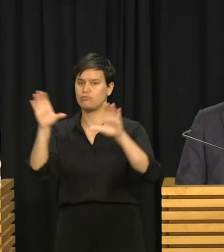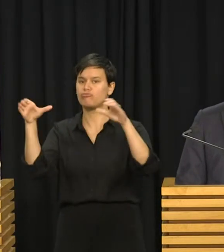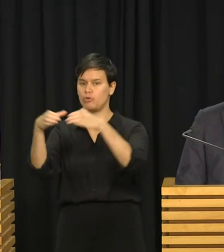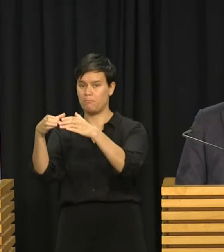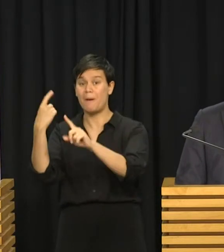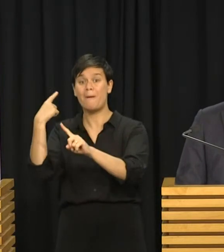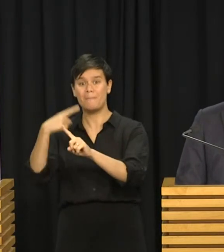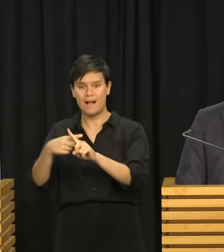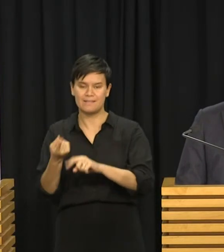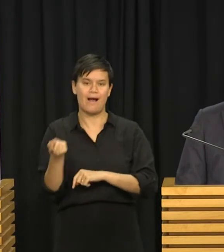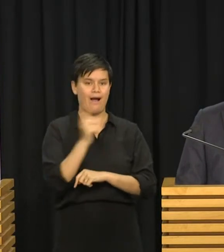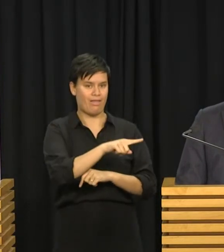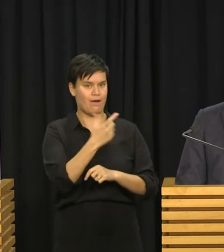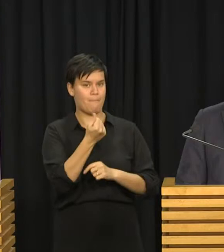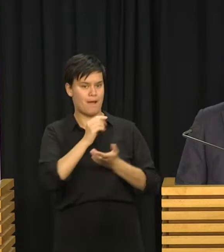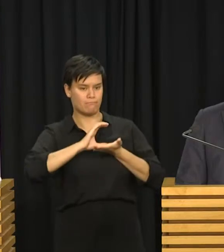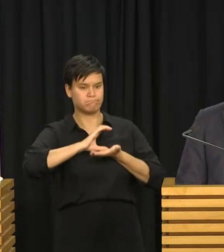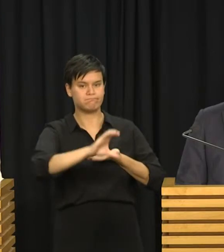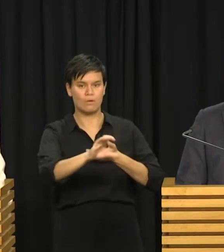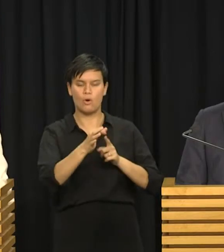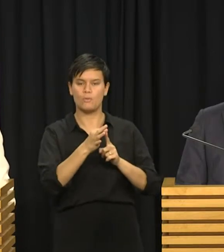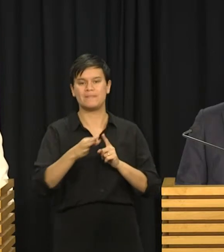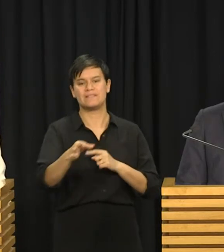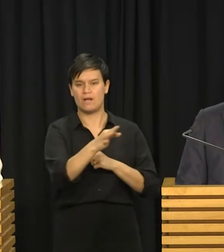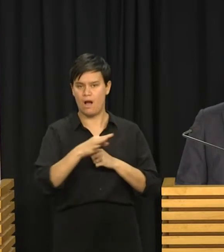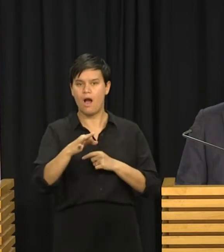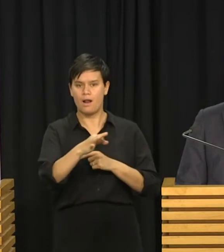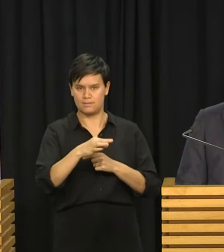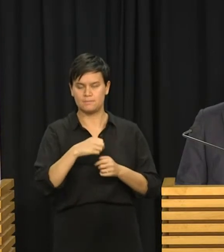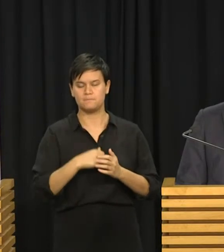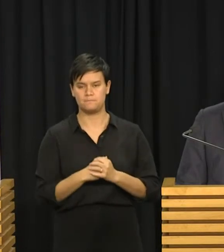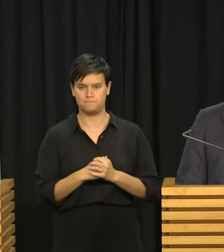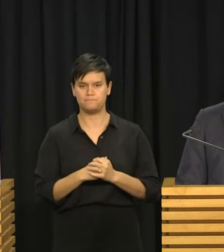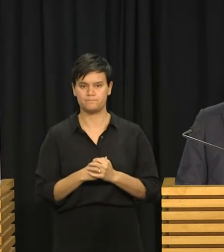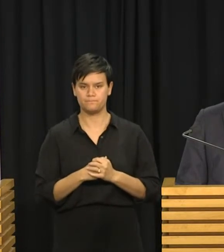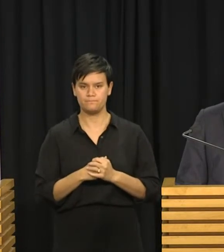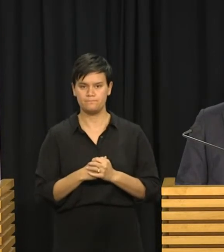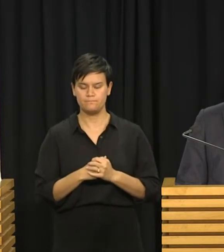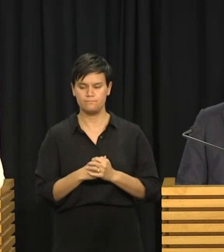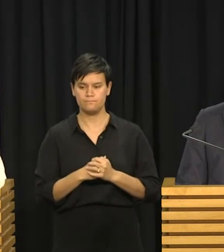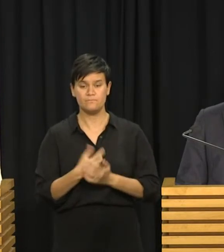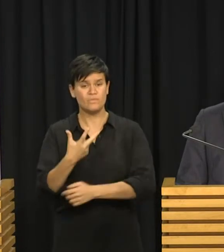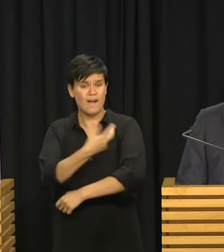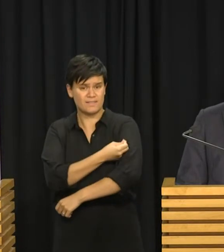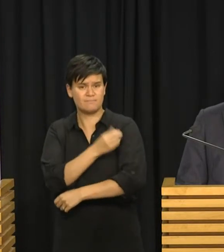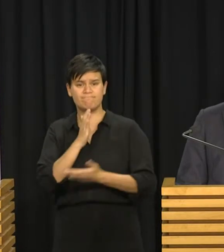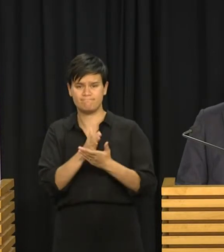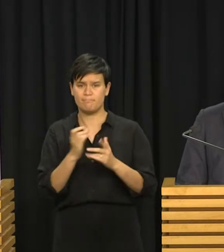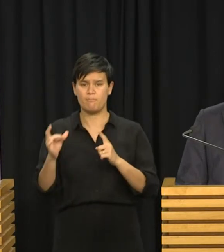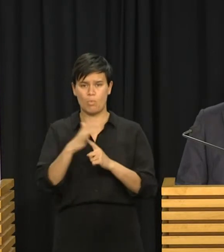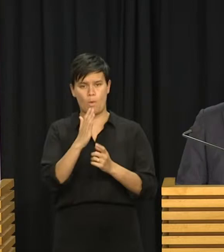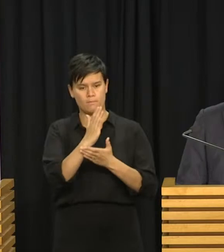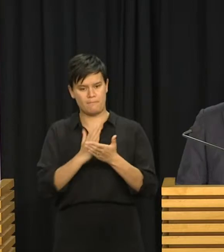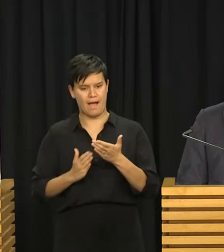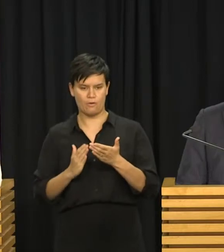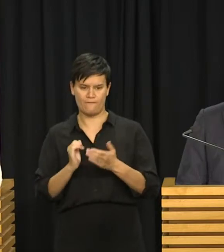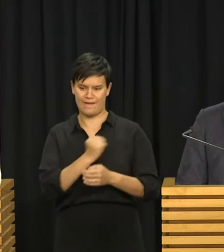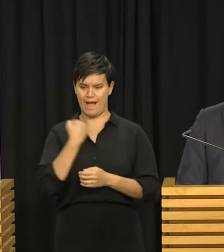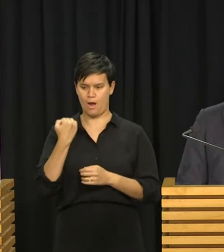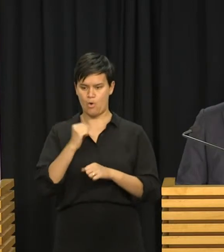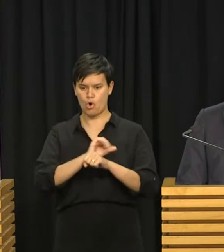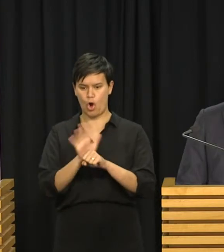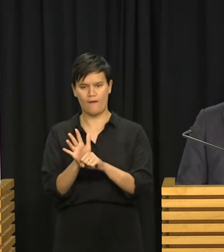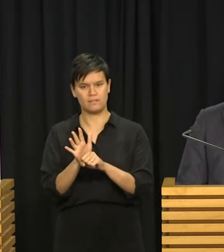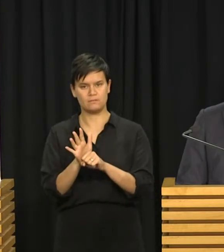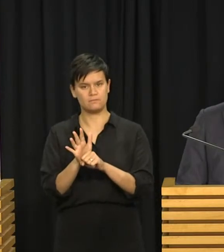Pacific. Finally, the Pfizer vaccine is a crucial tool in our fight against COVID-19. The purchase of a further